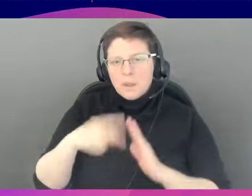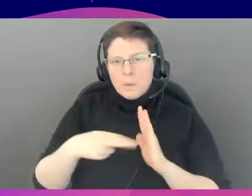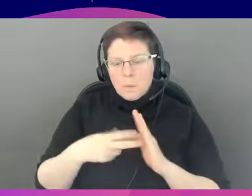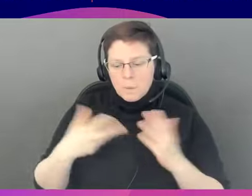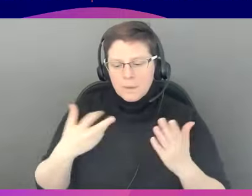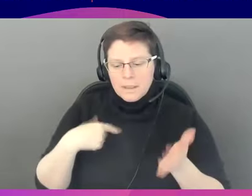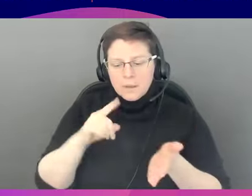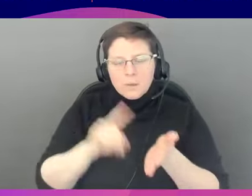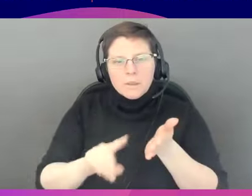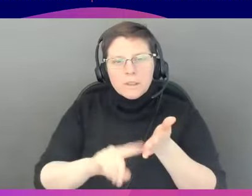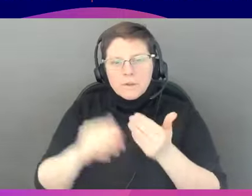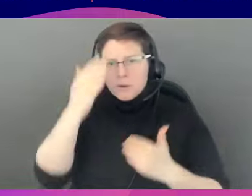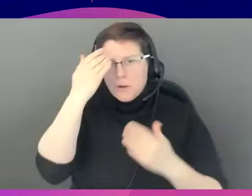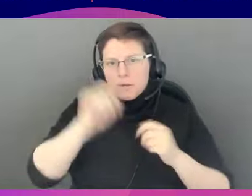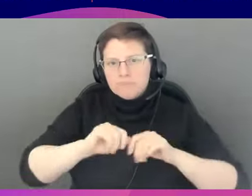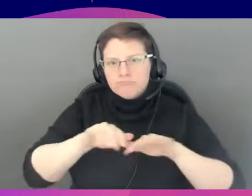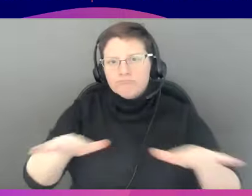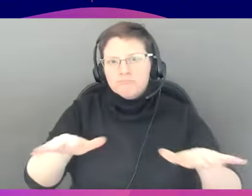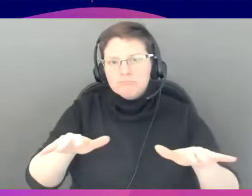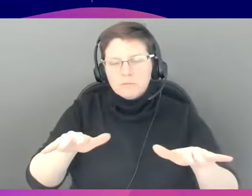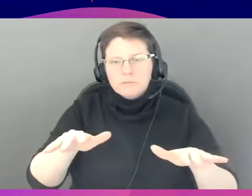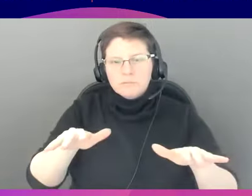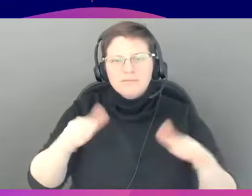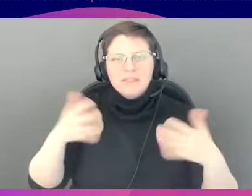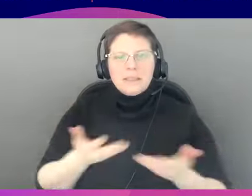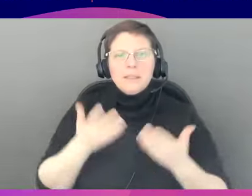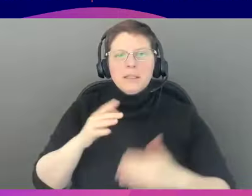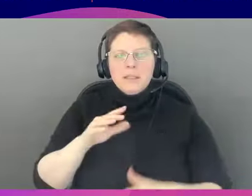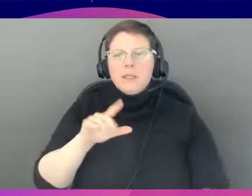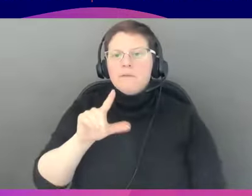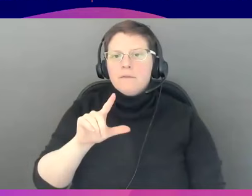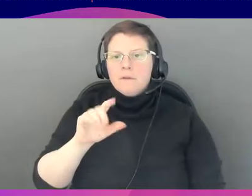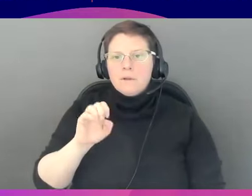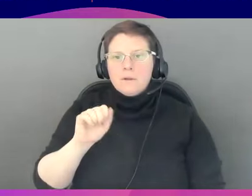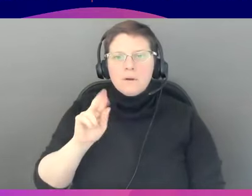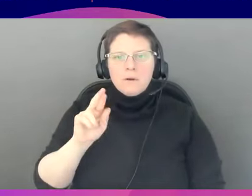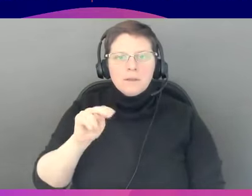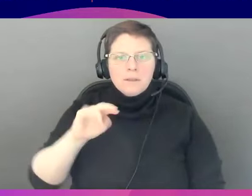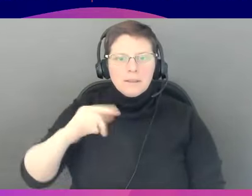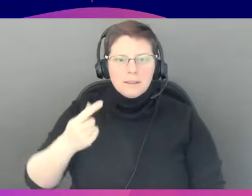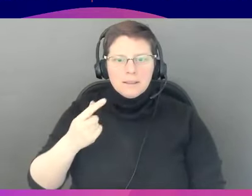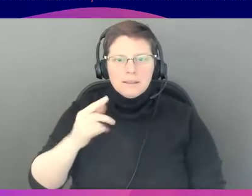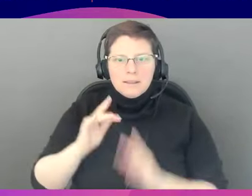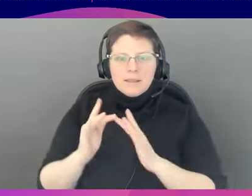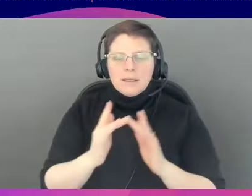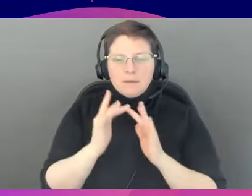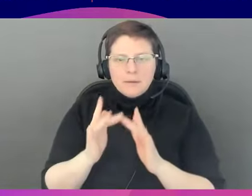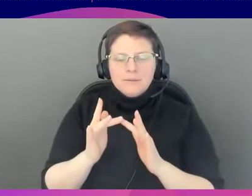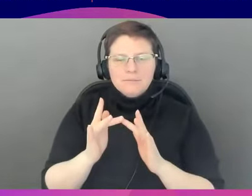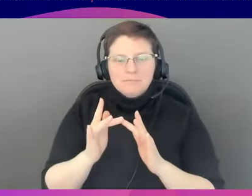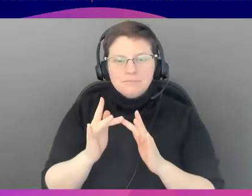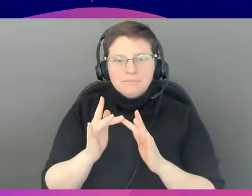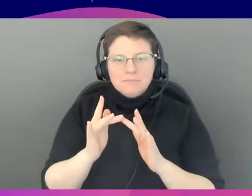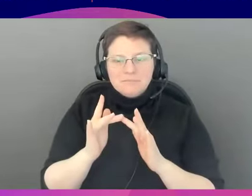mobilization specialist with the Learning Network. On behalf of the Learning Network and Knowledge Hub teams, welcome to our